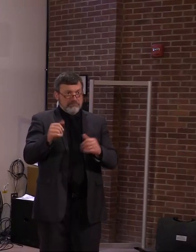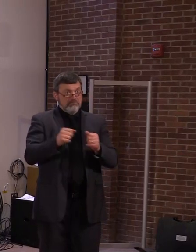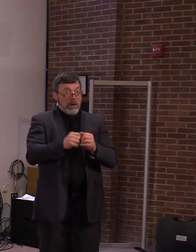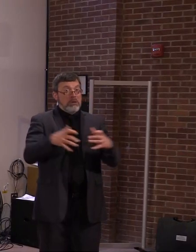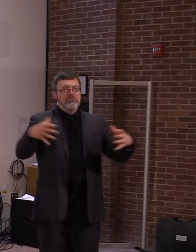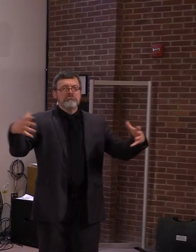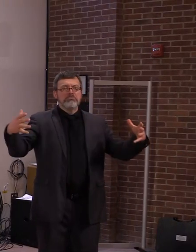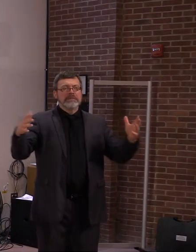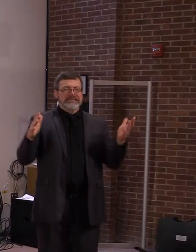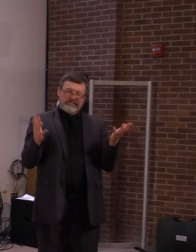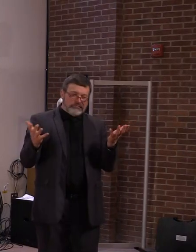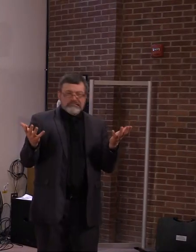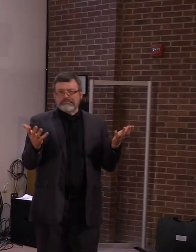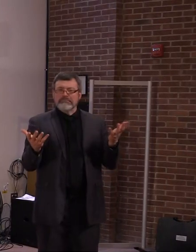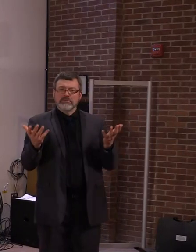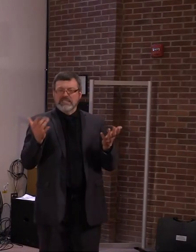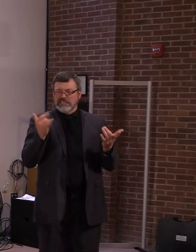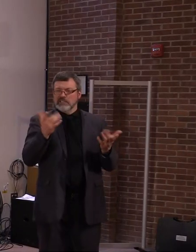and distancing, et cetera.